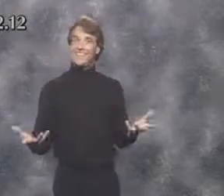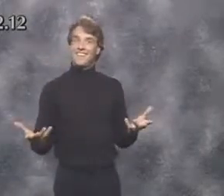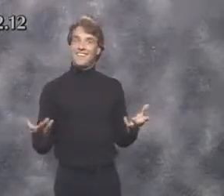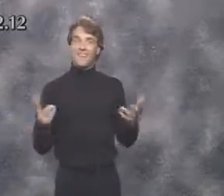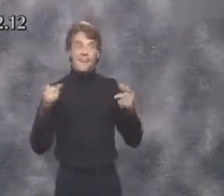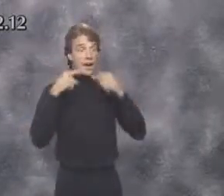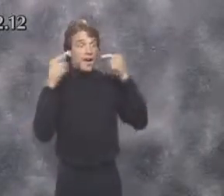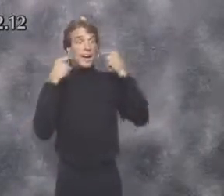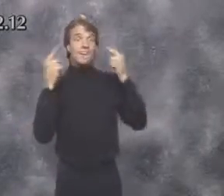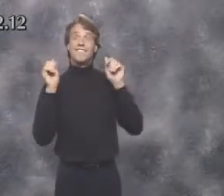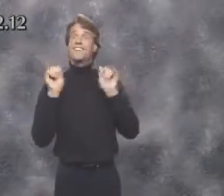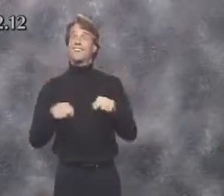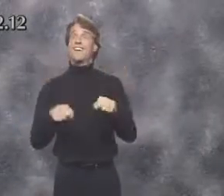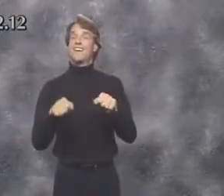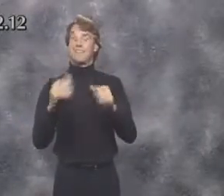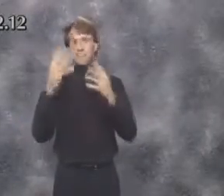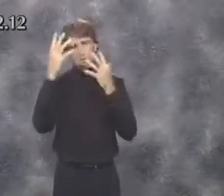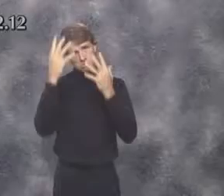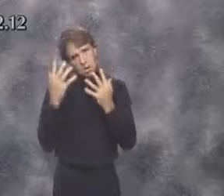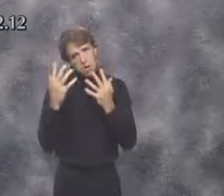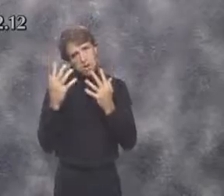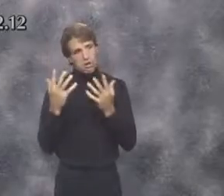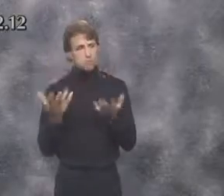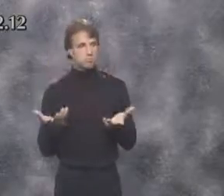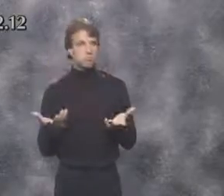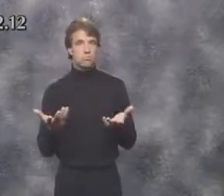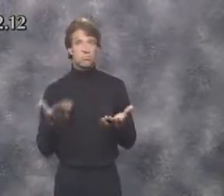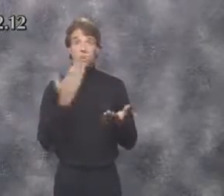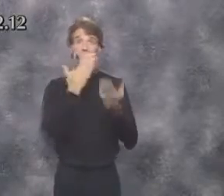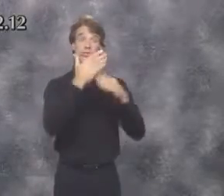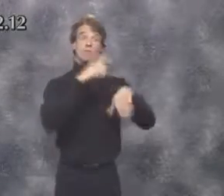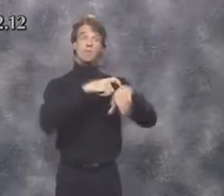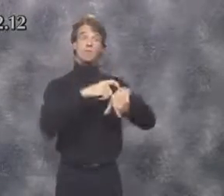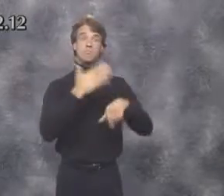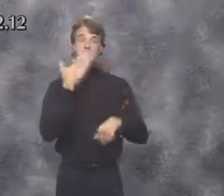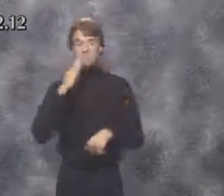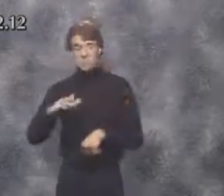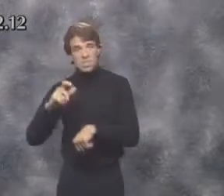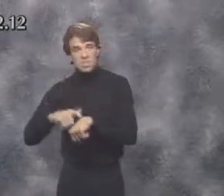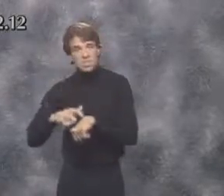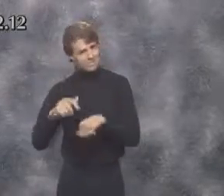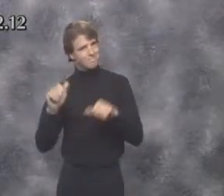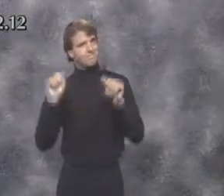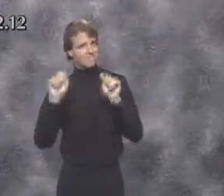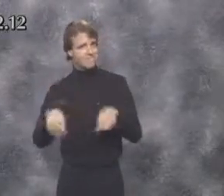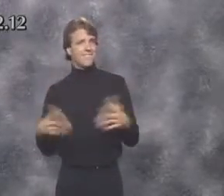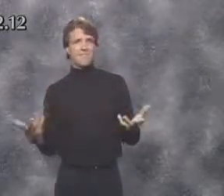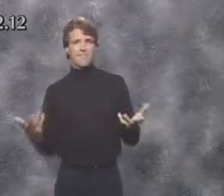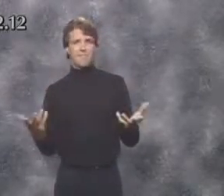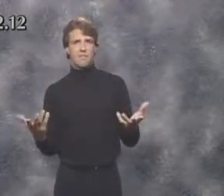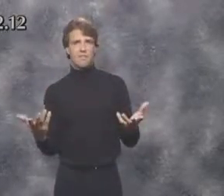full lives. They can laugh. They have their sorrows. They have their good times and their bad